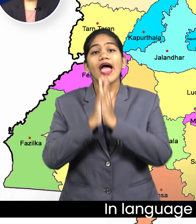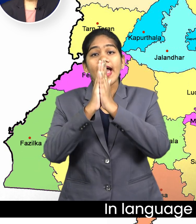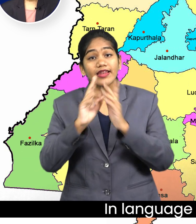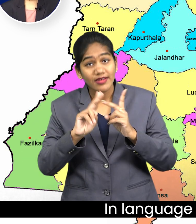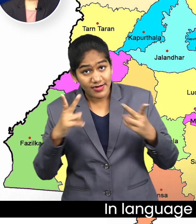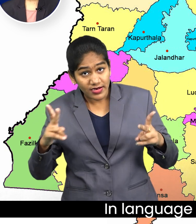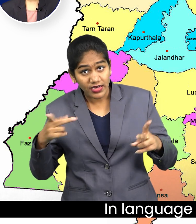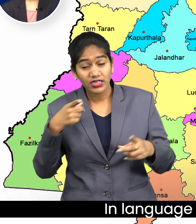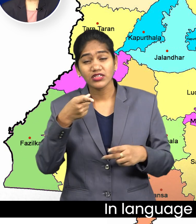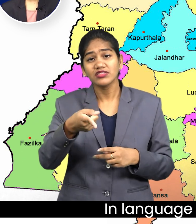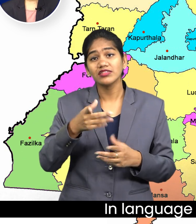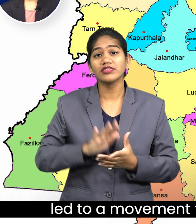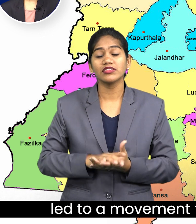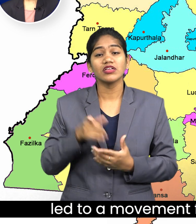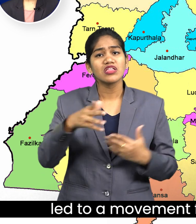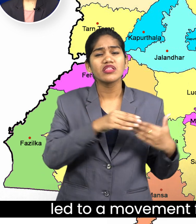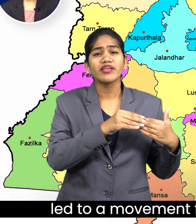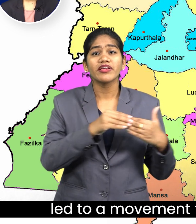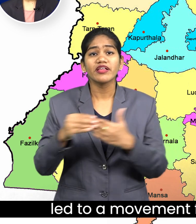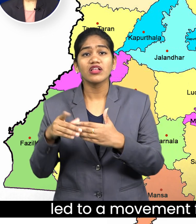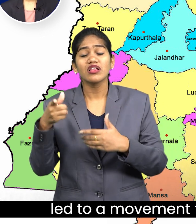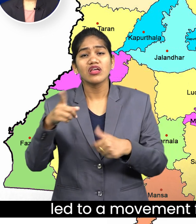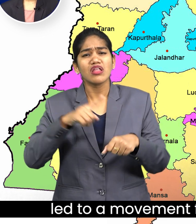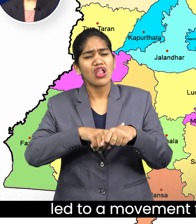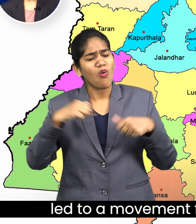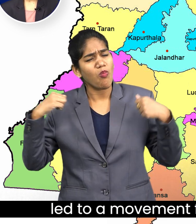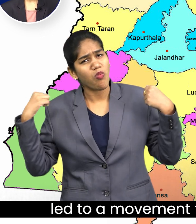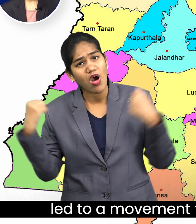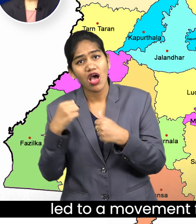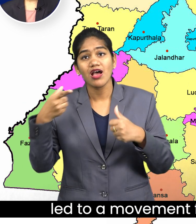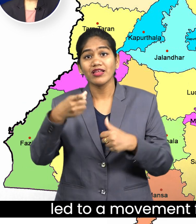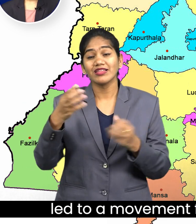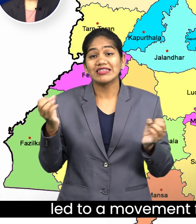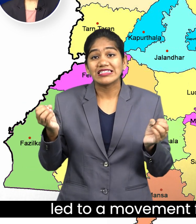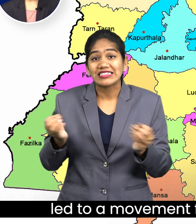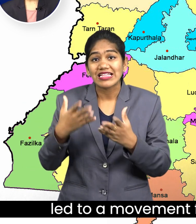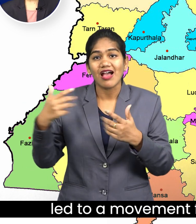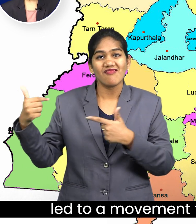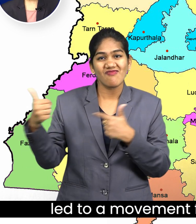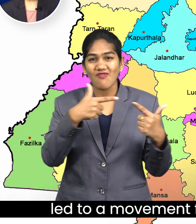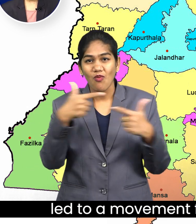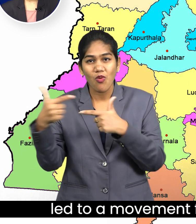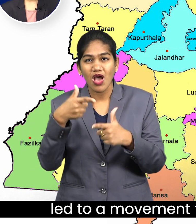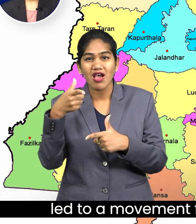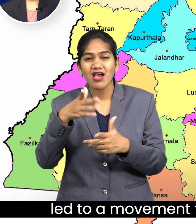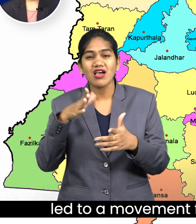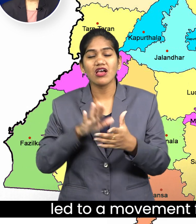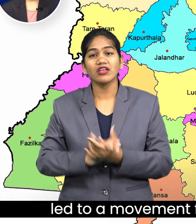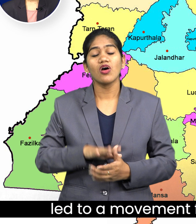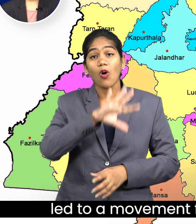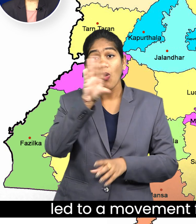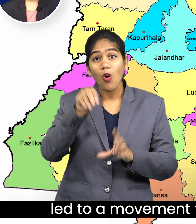differences led to a movement for autonomy in Punjab as well.